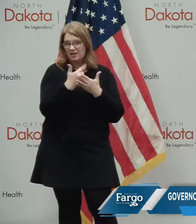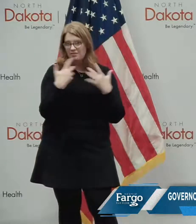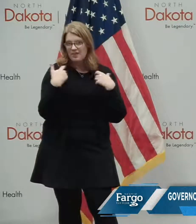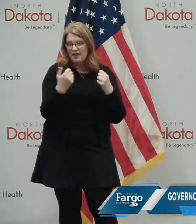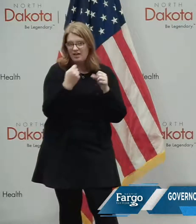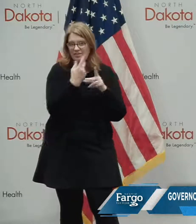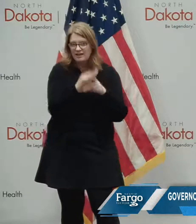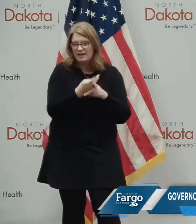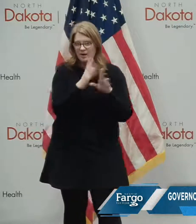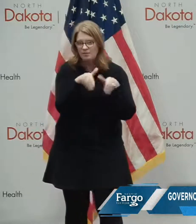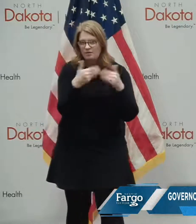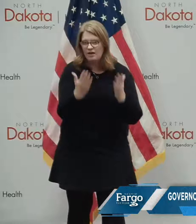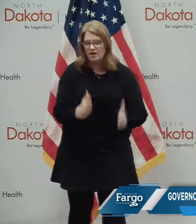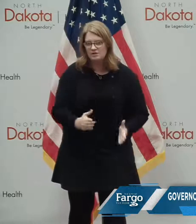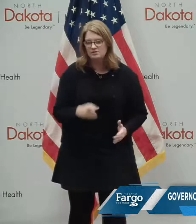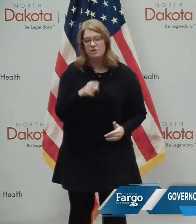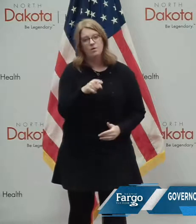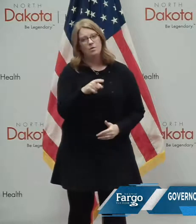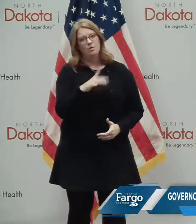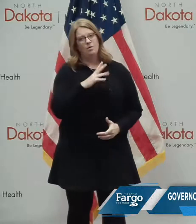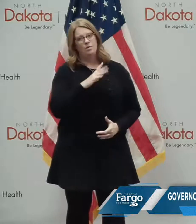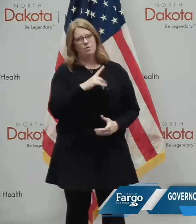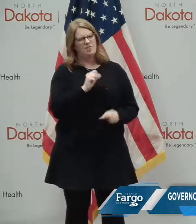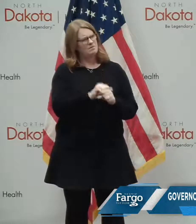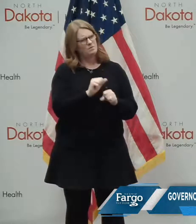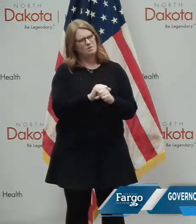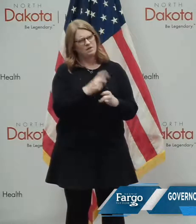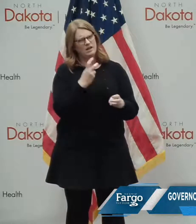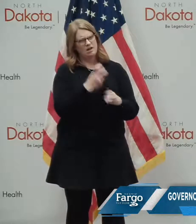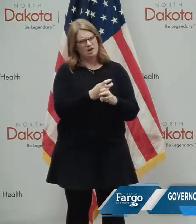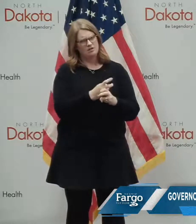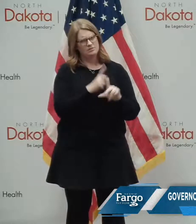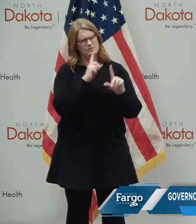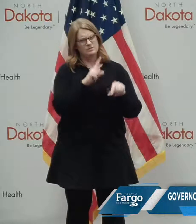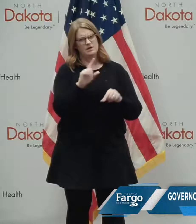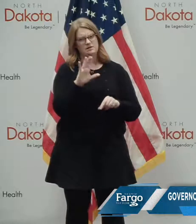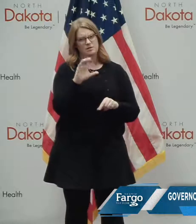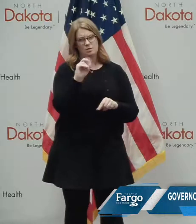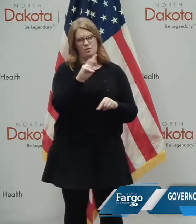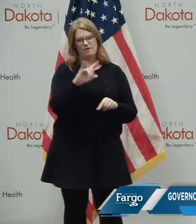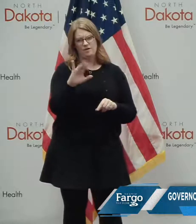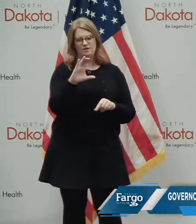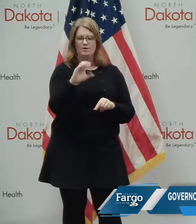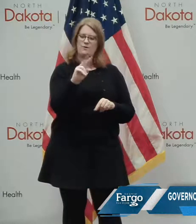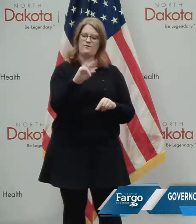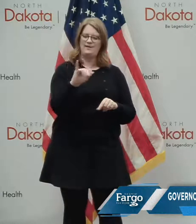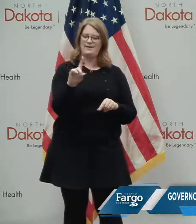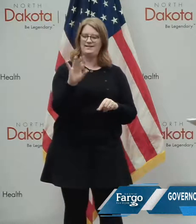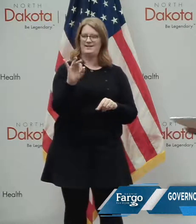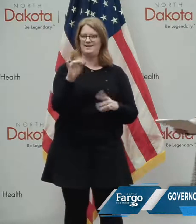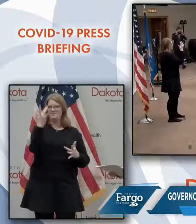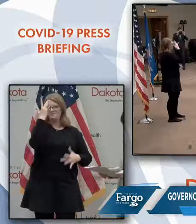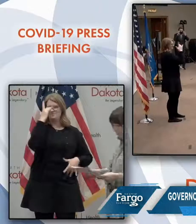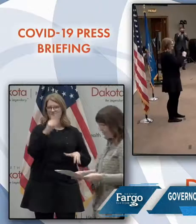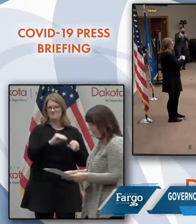that have been working so hard in responding to the COVID-19 pandemic. Thanks.